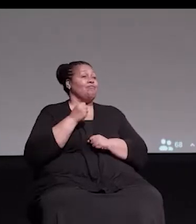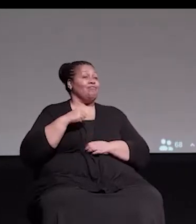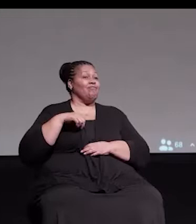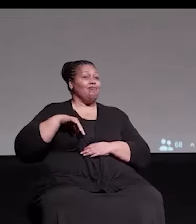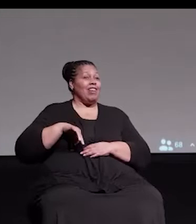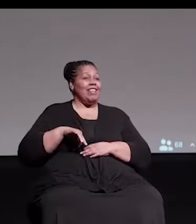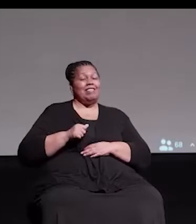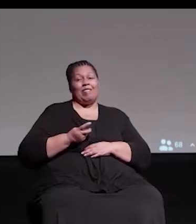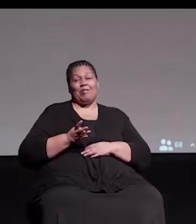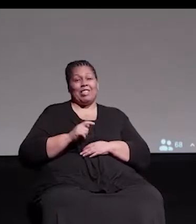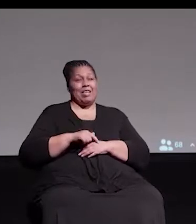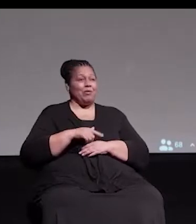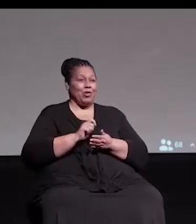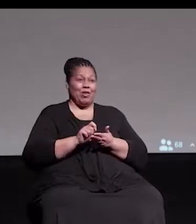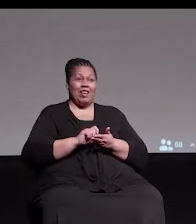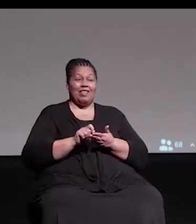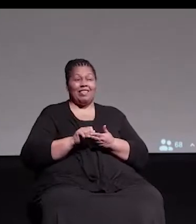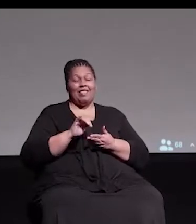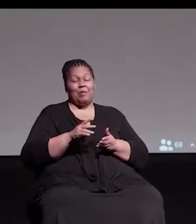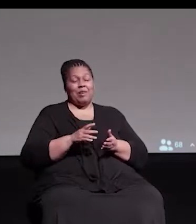that way.